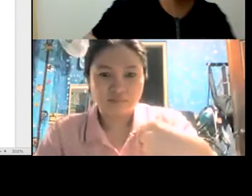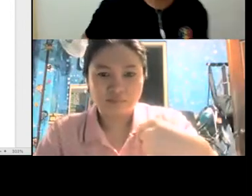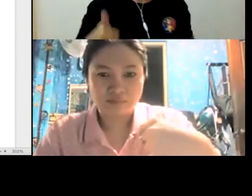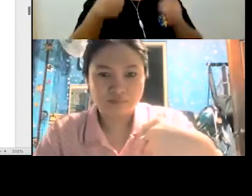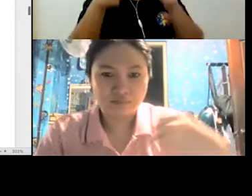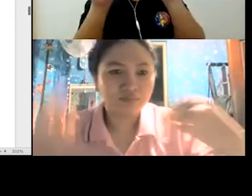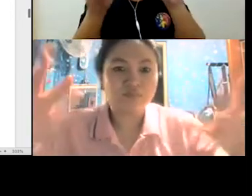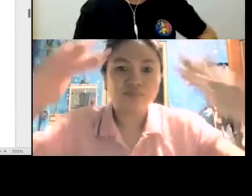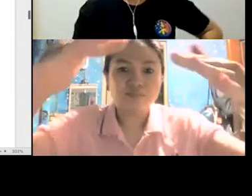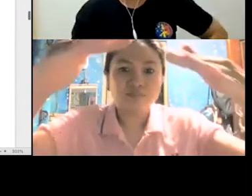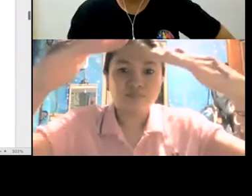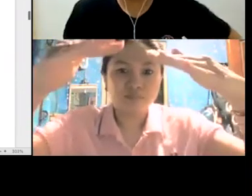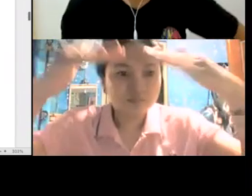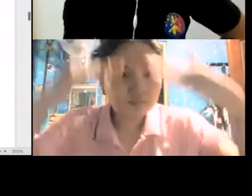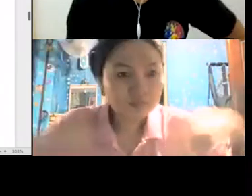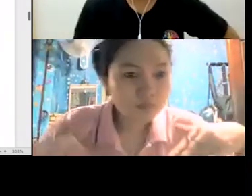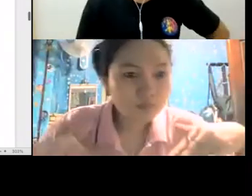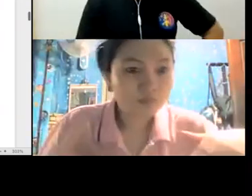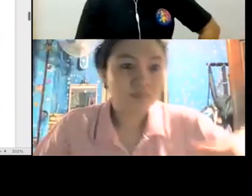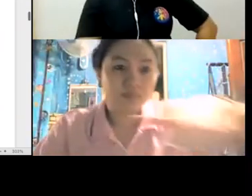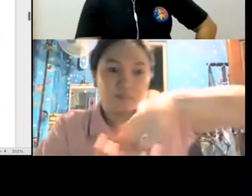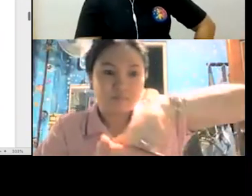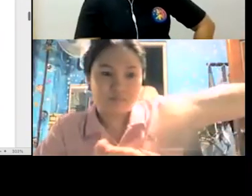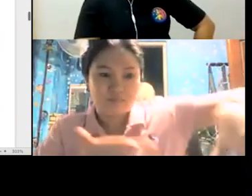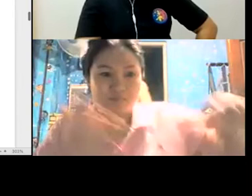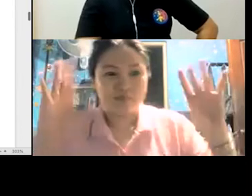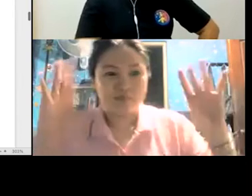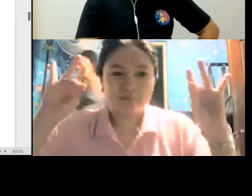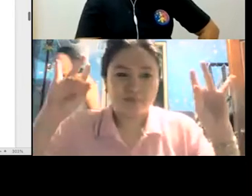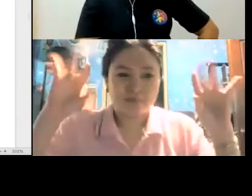Okay. So for whiteout, for pencil sharpener,